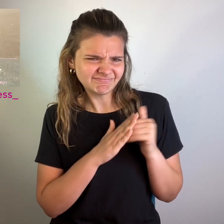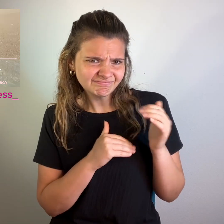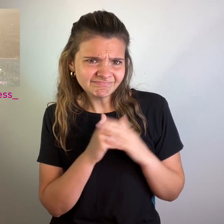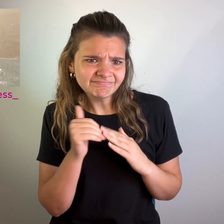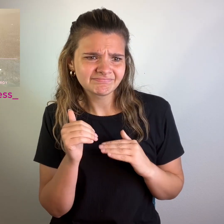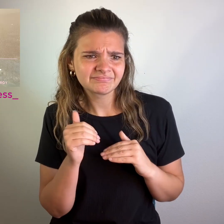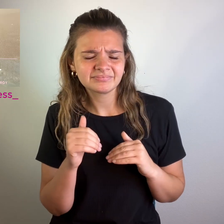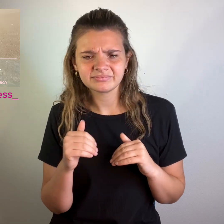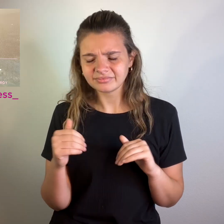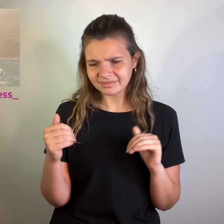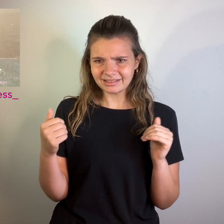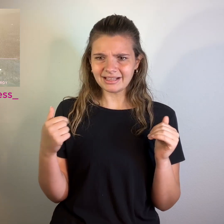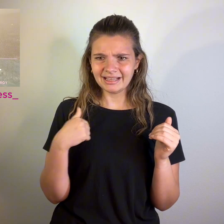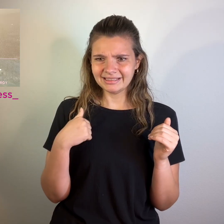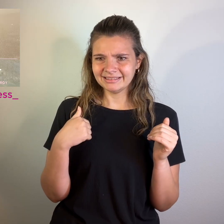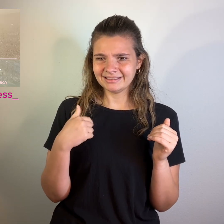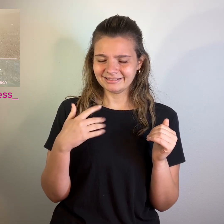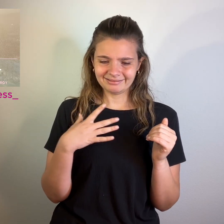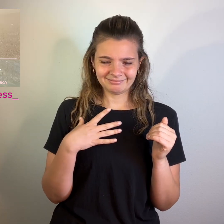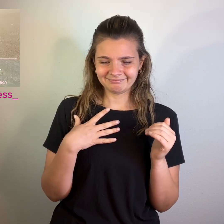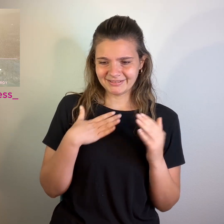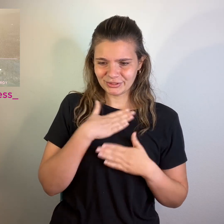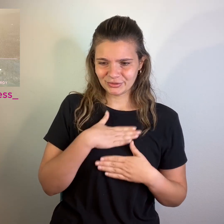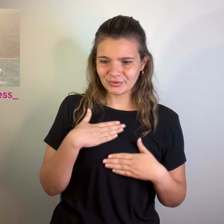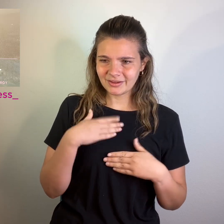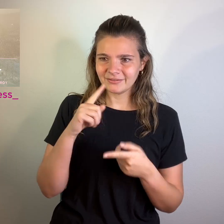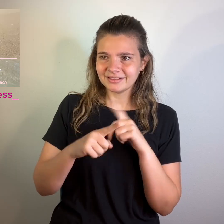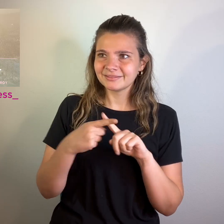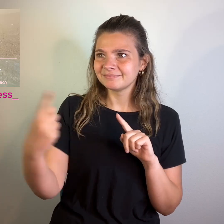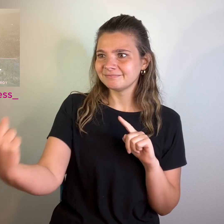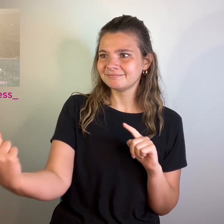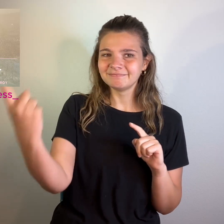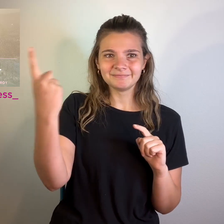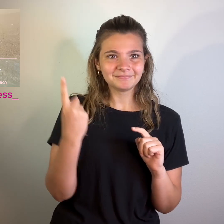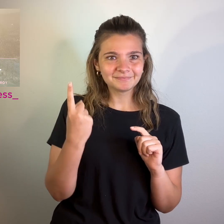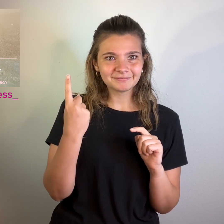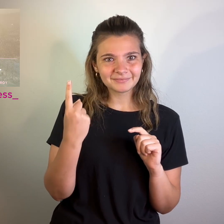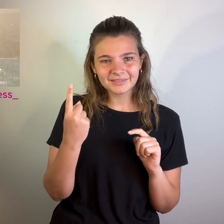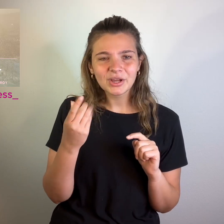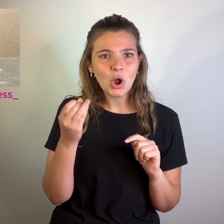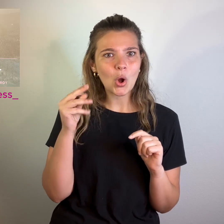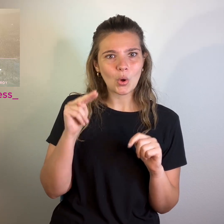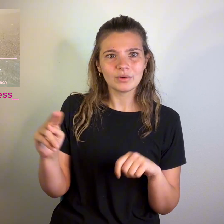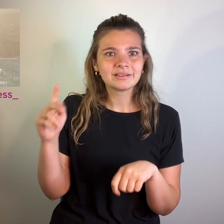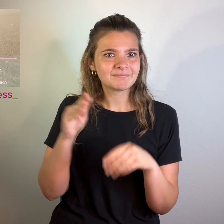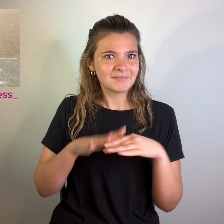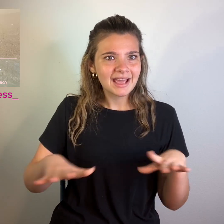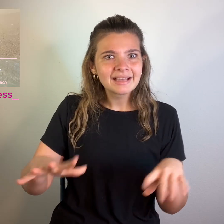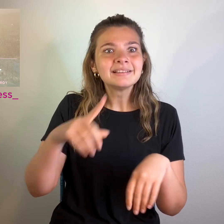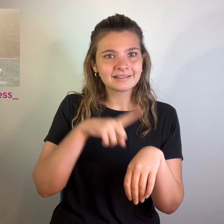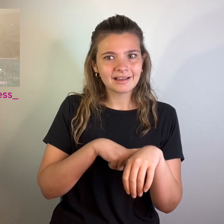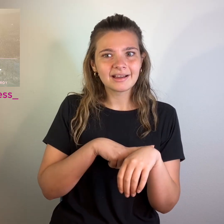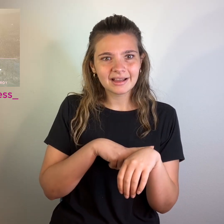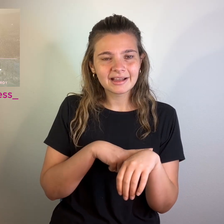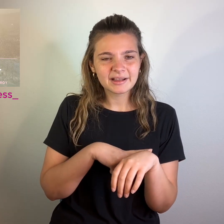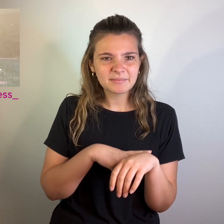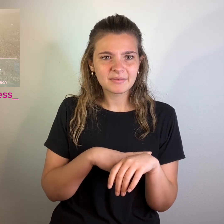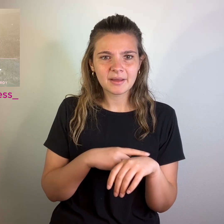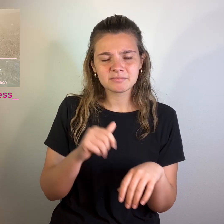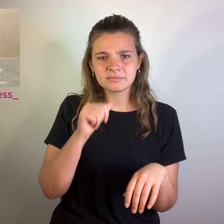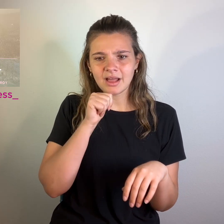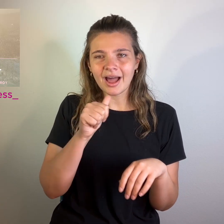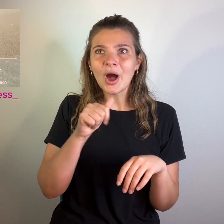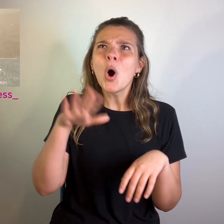just like to allow my friends to come to me in their own space, in their own time. I mean, I'm not a how is the weather